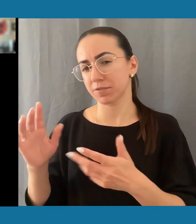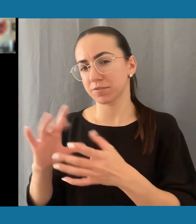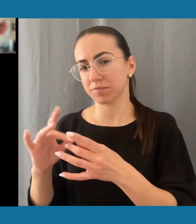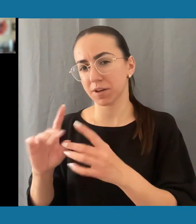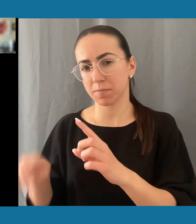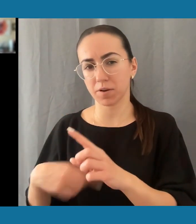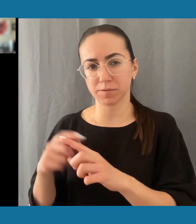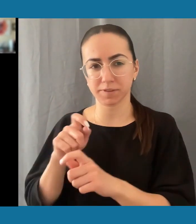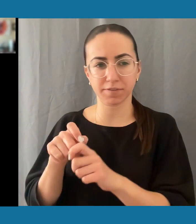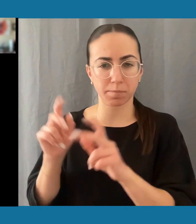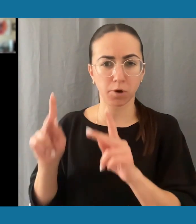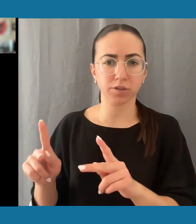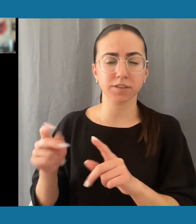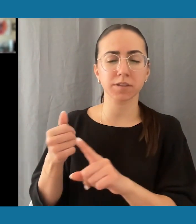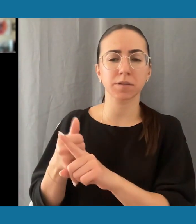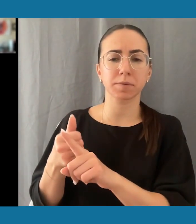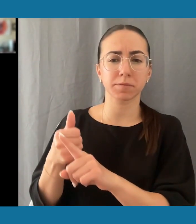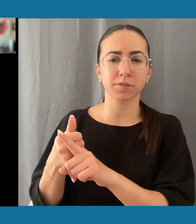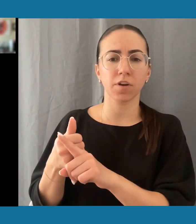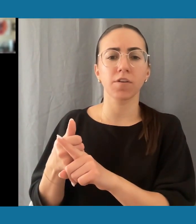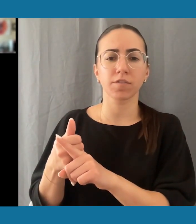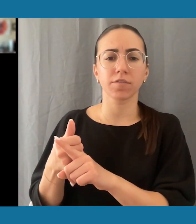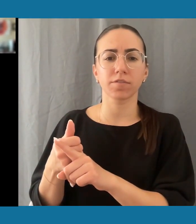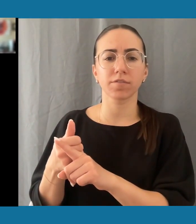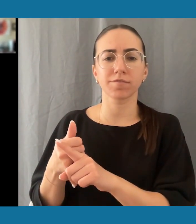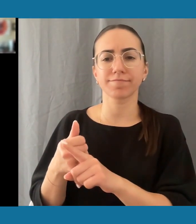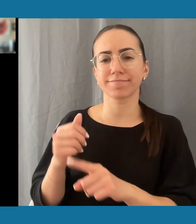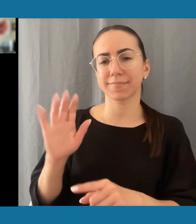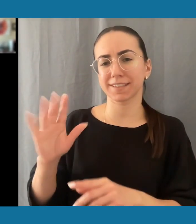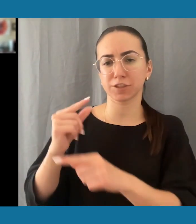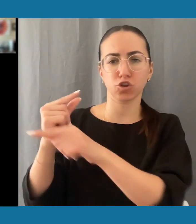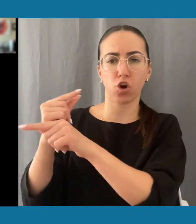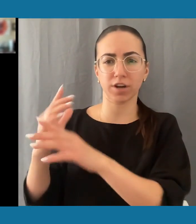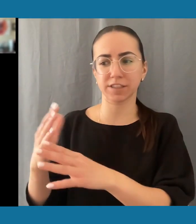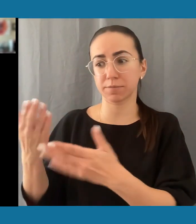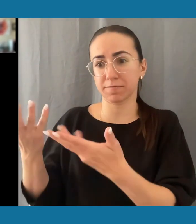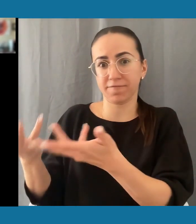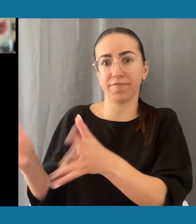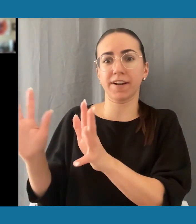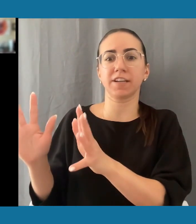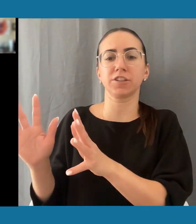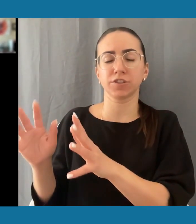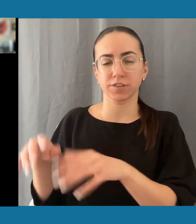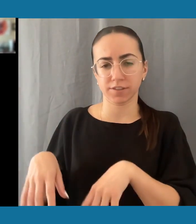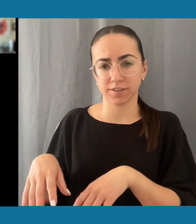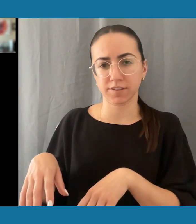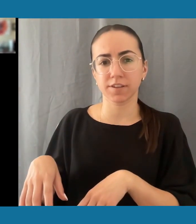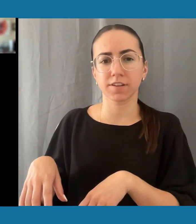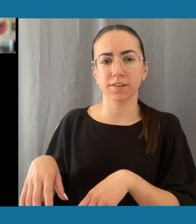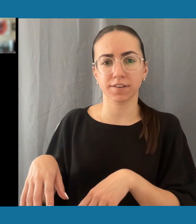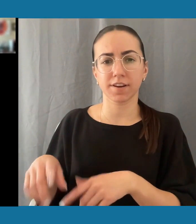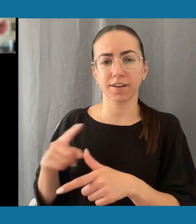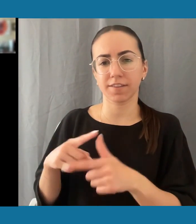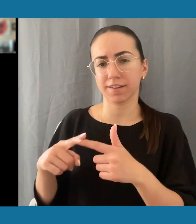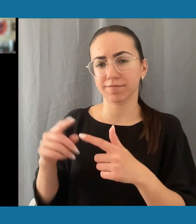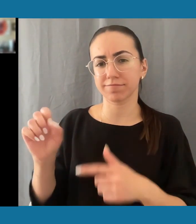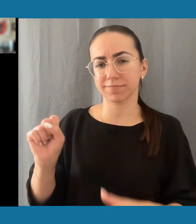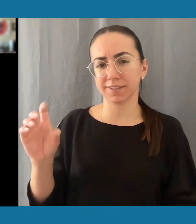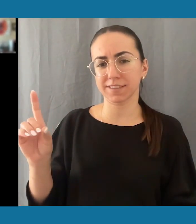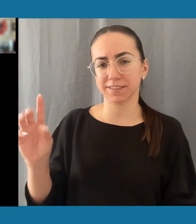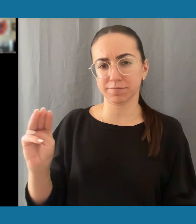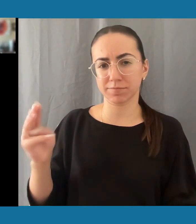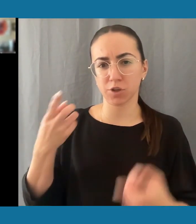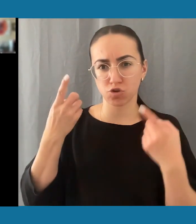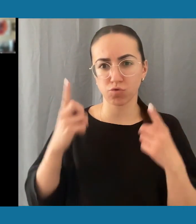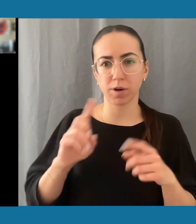his guardianship terminated and a supported decision-making agreement put in place. So